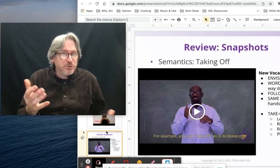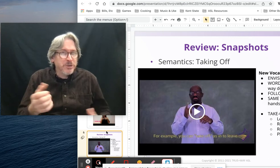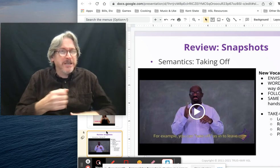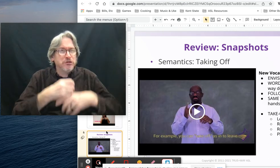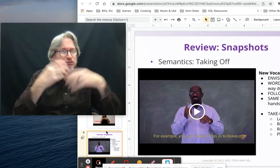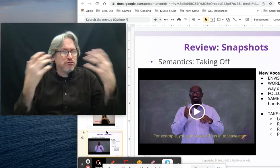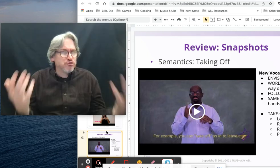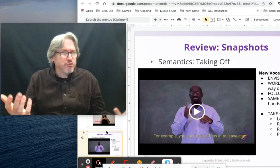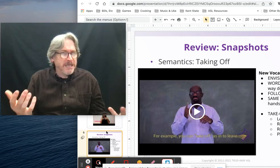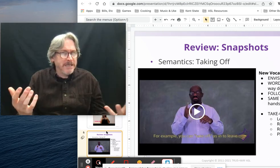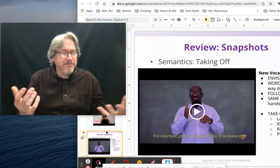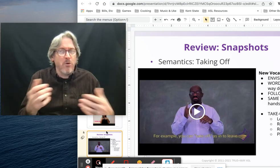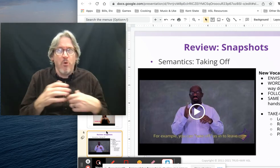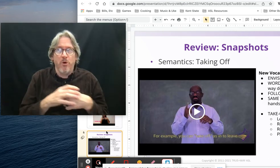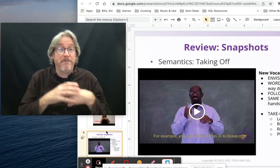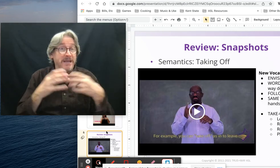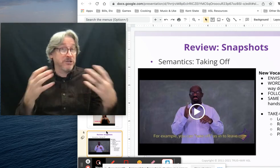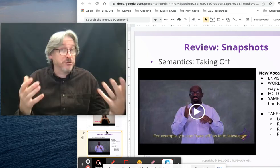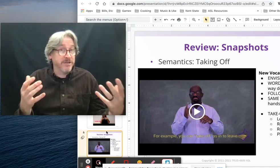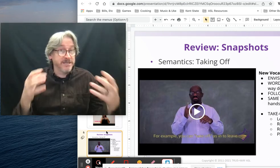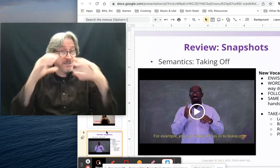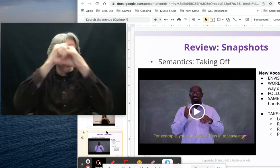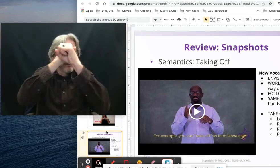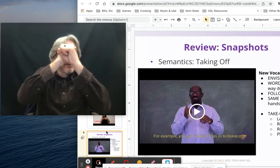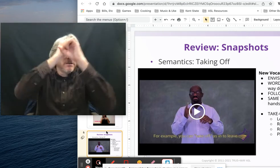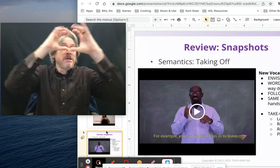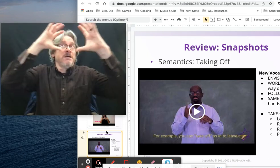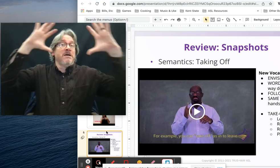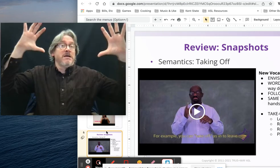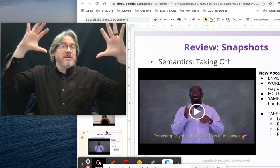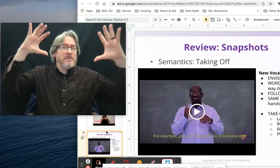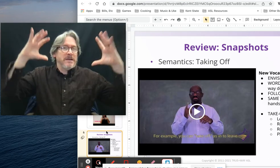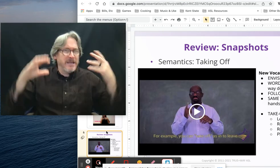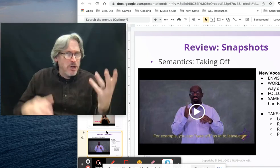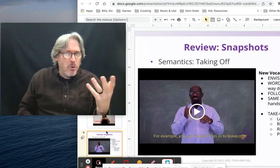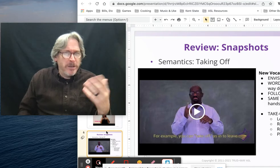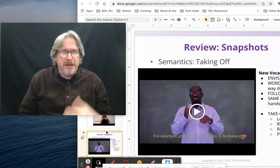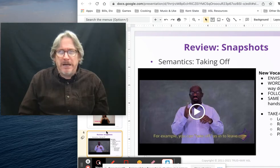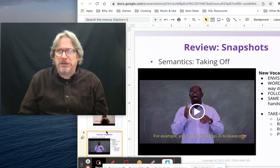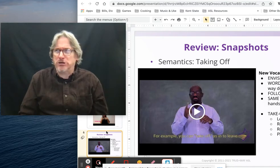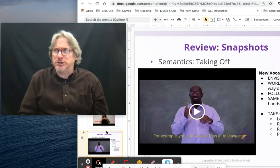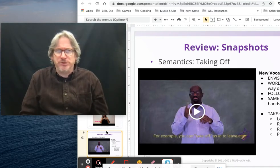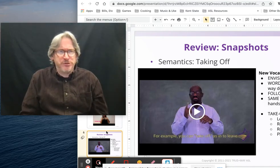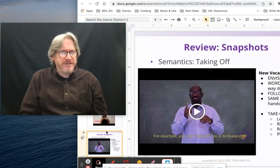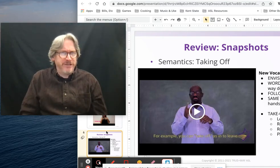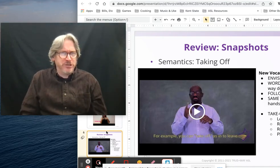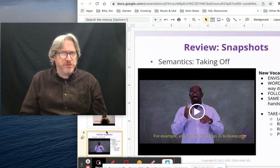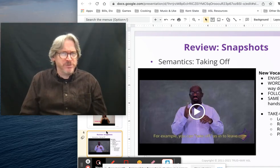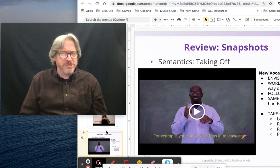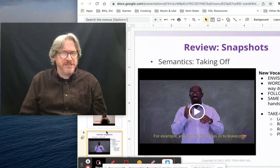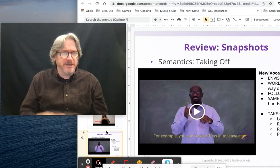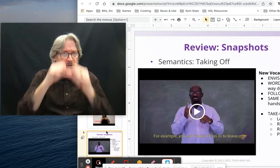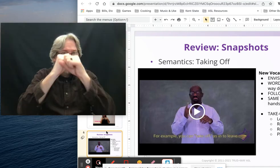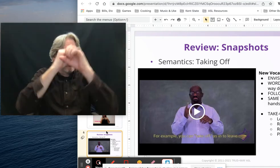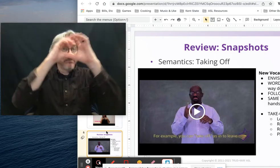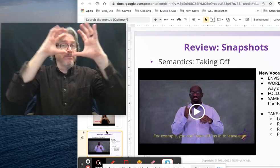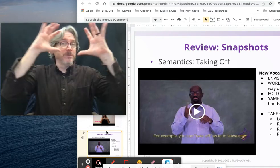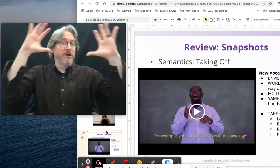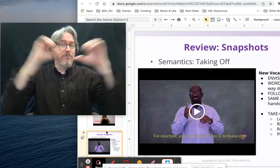similar to dream or picture this, you know, in cartoons or TV shows where you see the